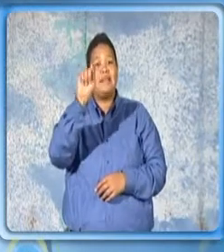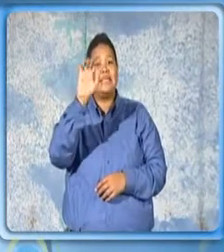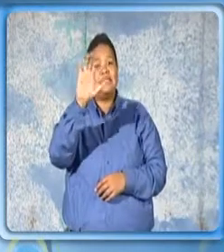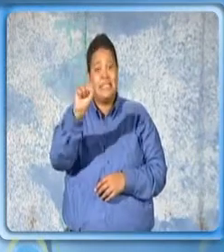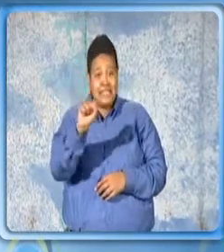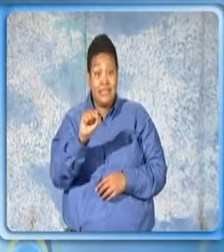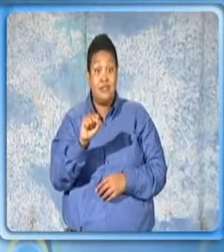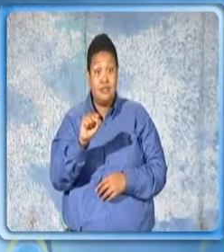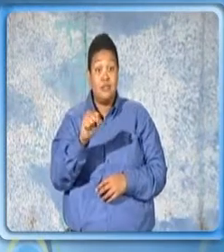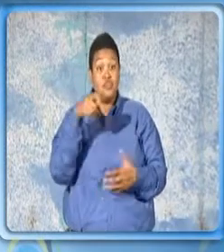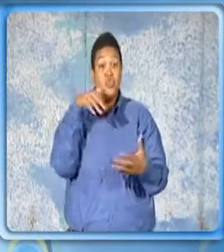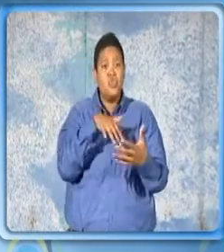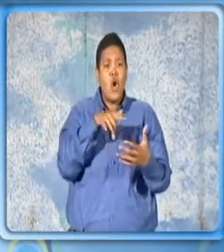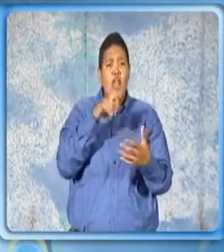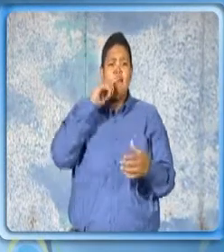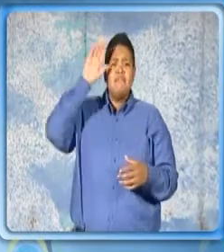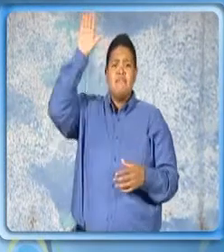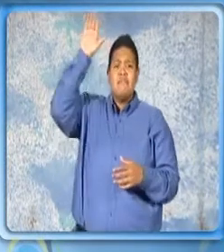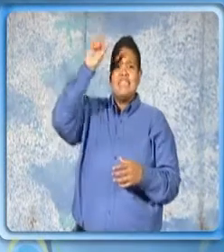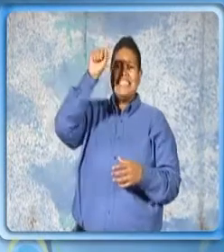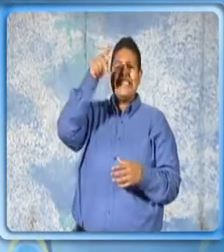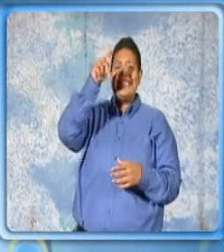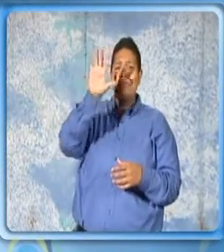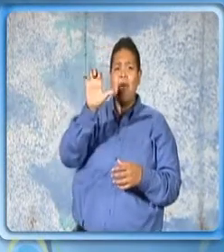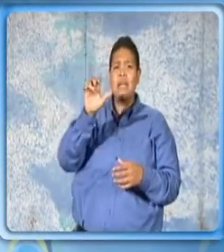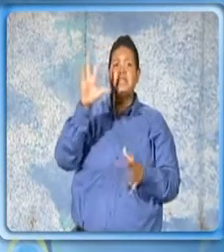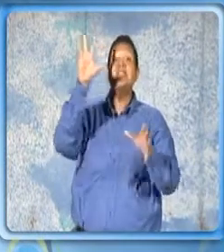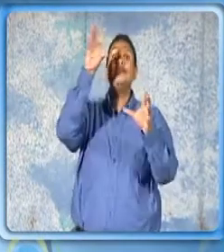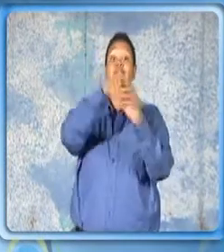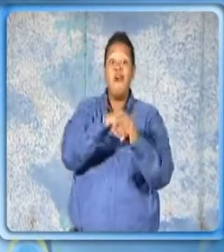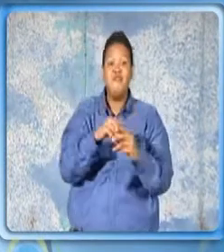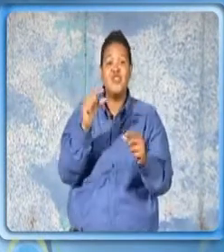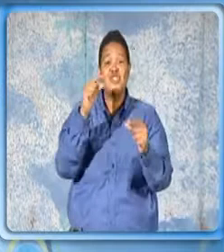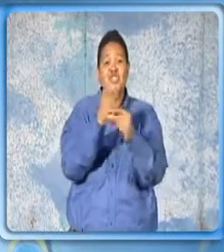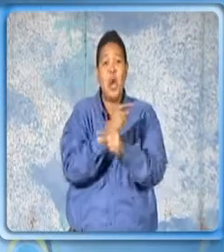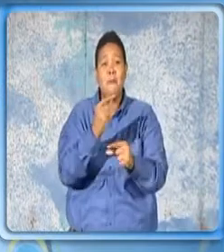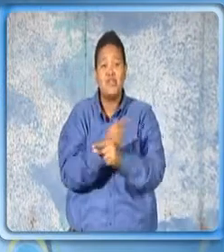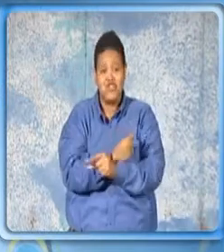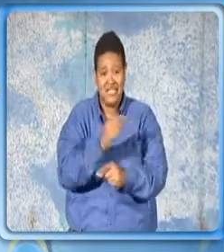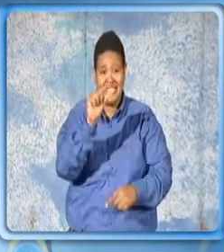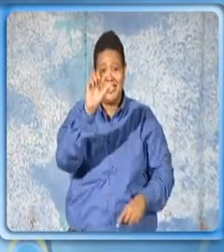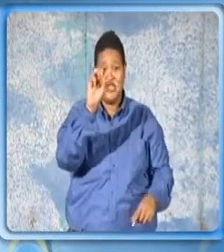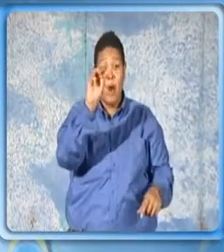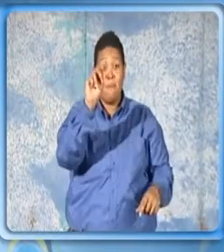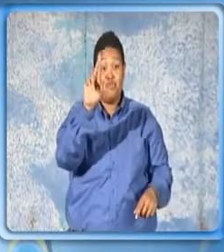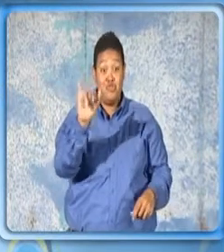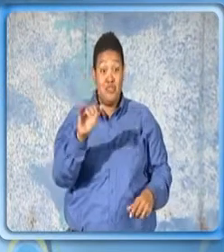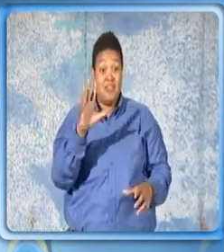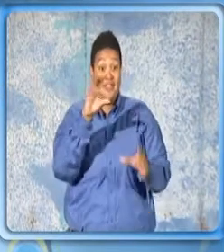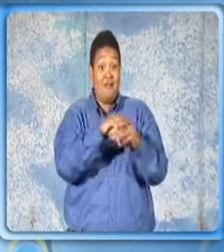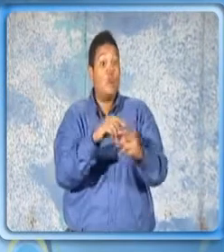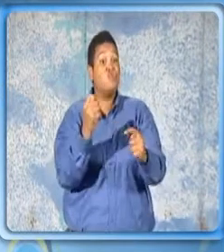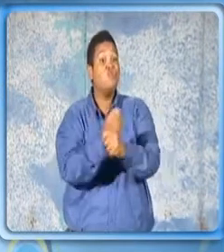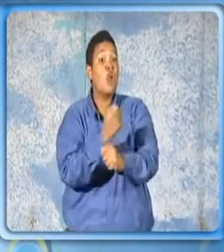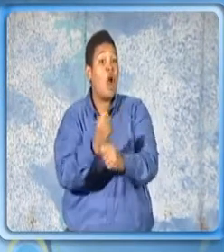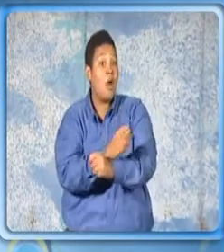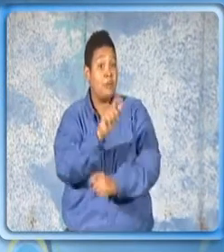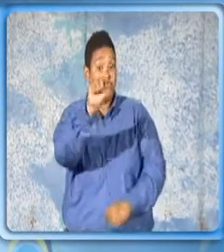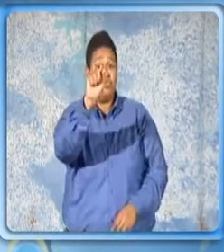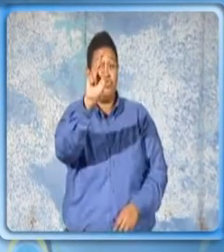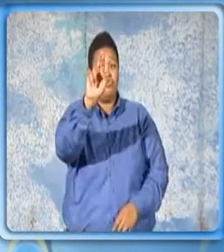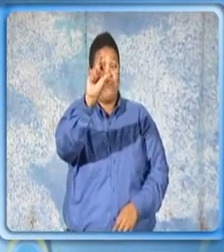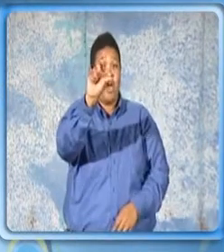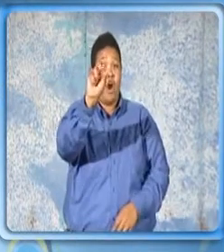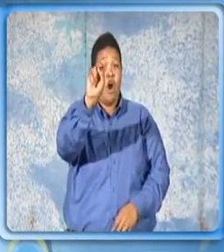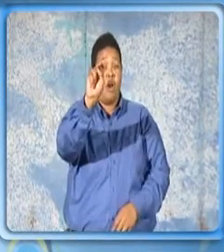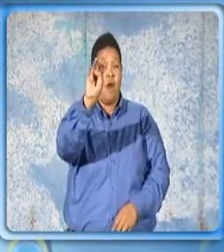The study of space has its origins in geometry. A branch of this, trigonometry, combines